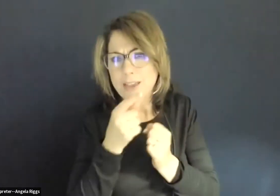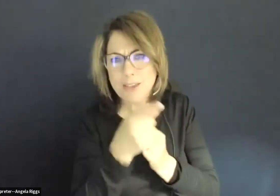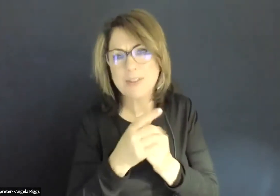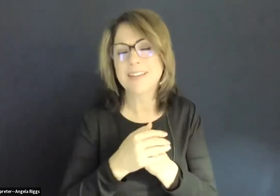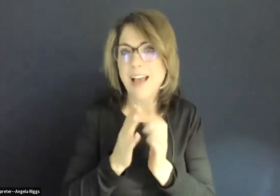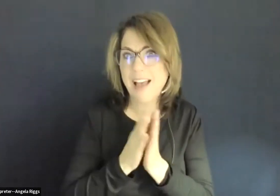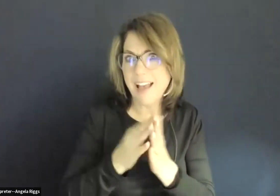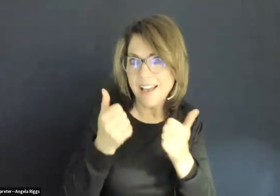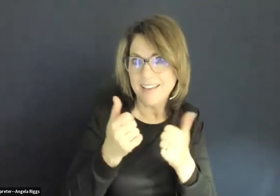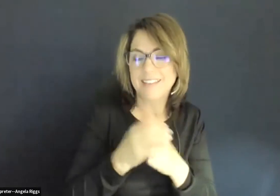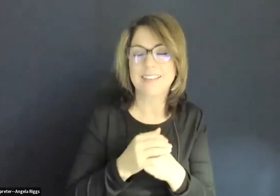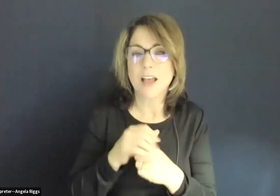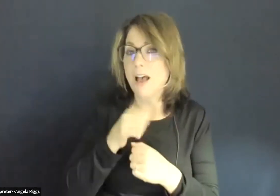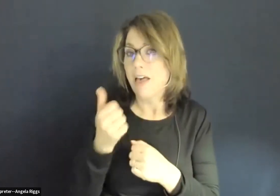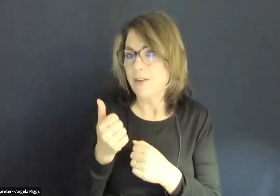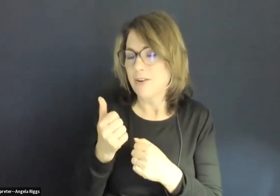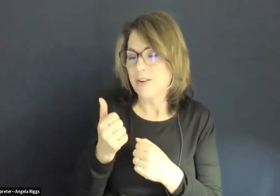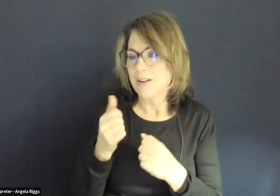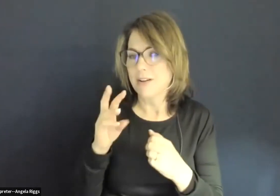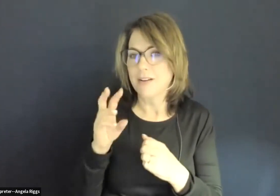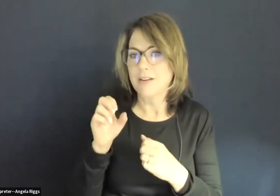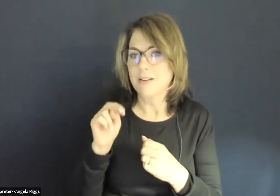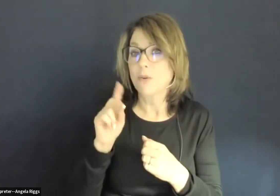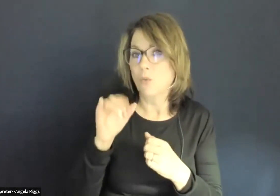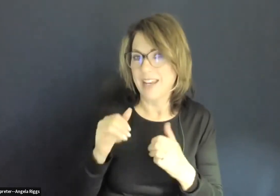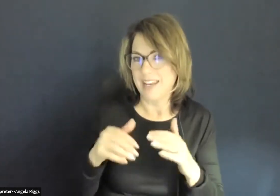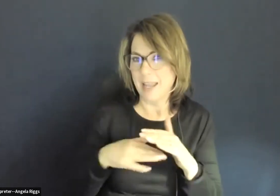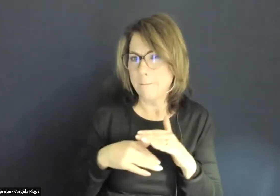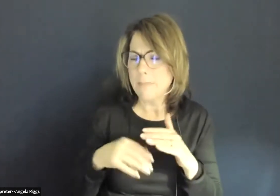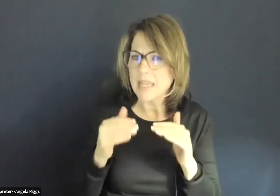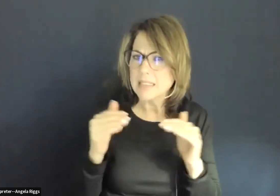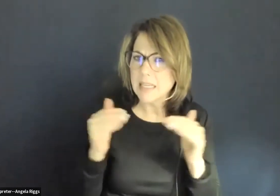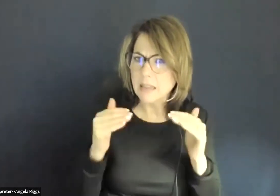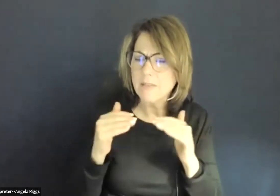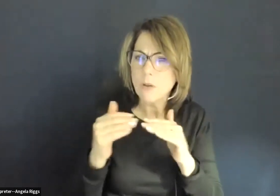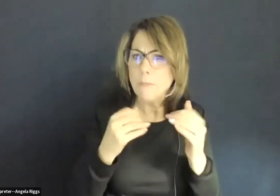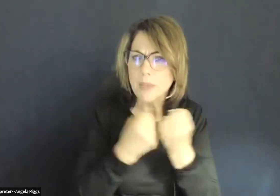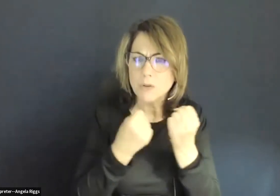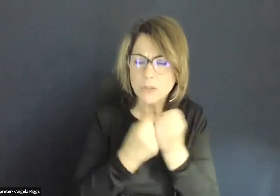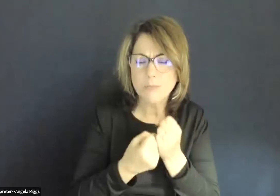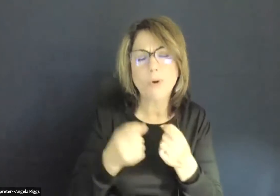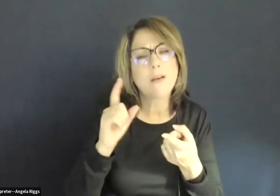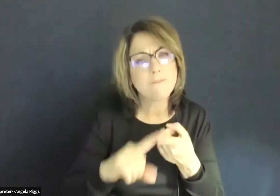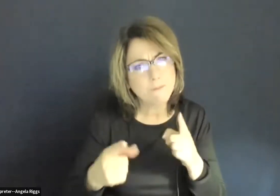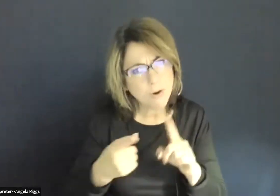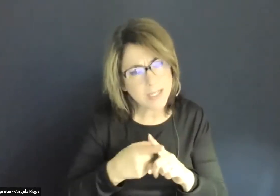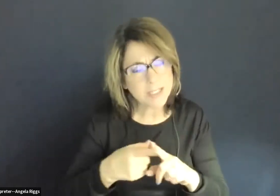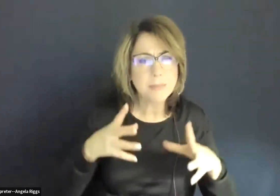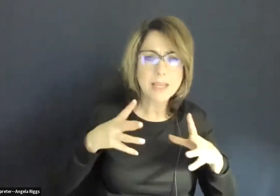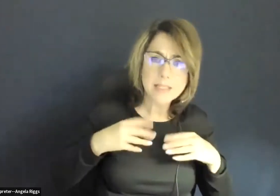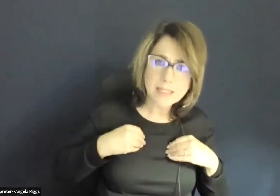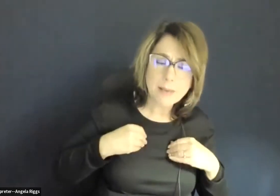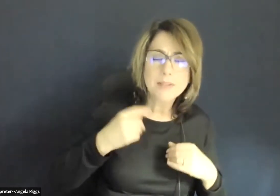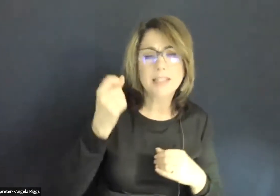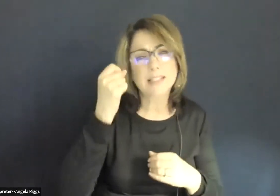is Wendy. At the most basic level, peer support in friendship, acceptance, understanding each